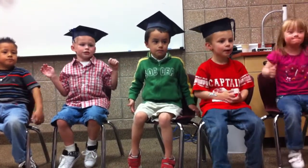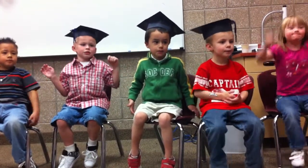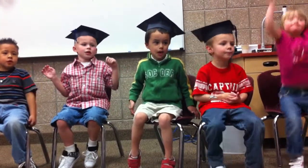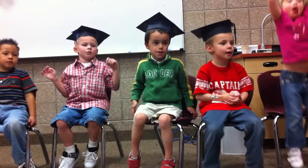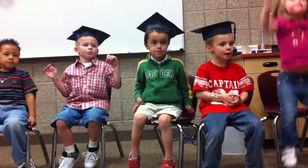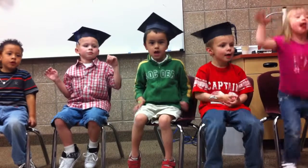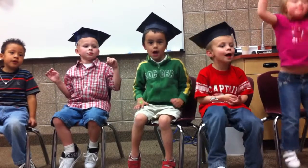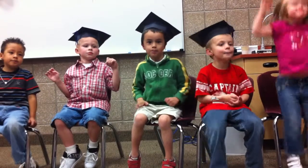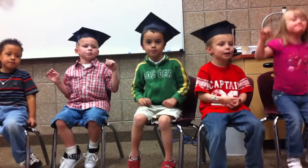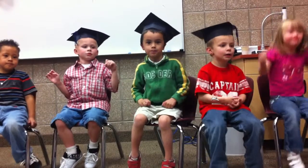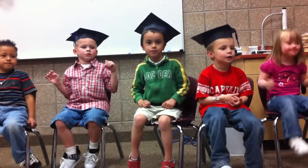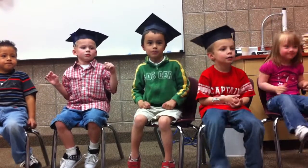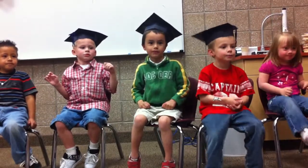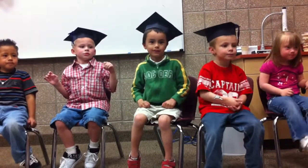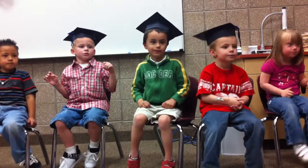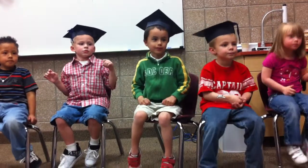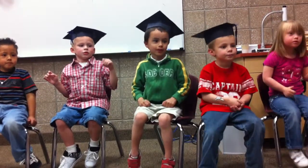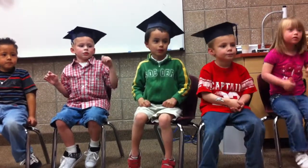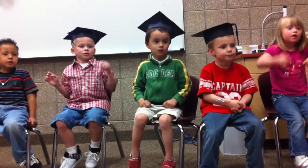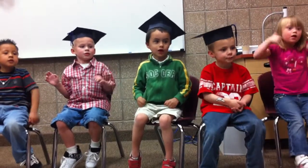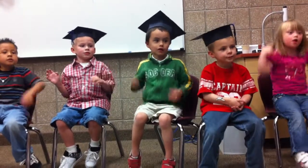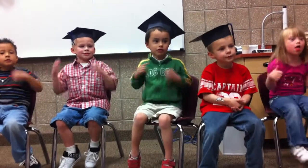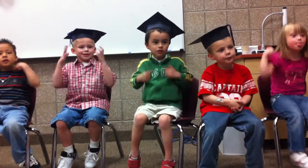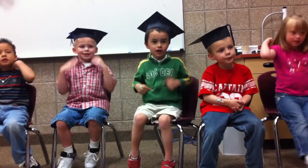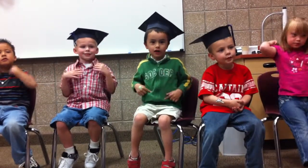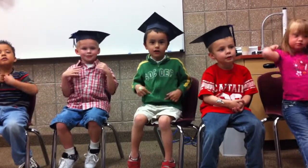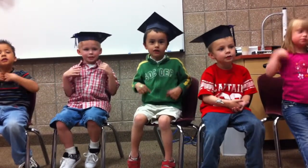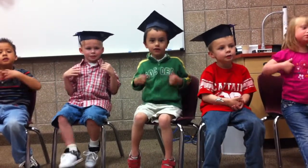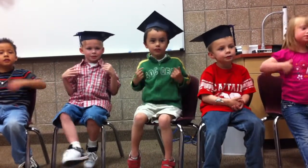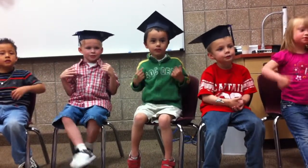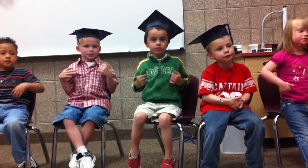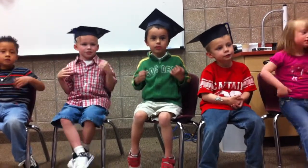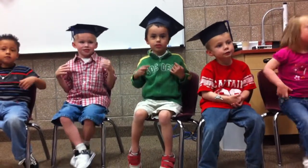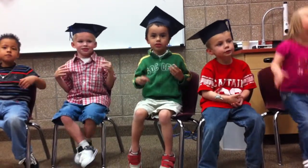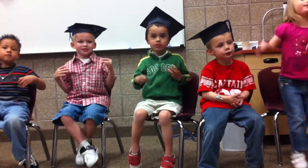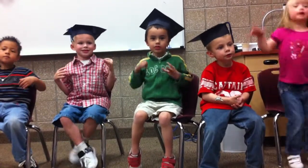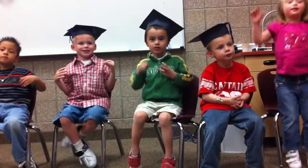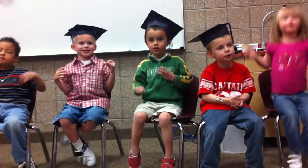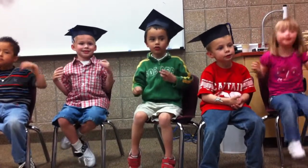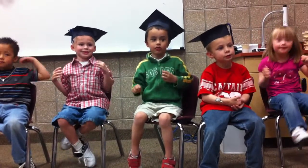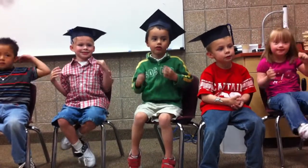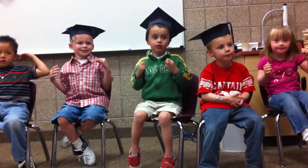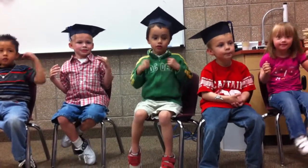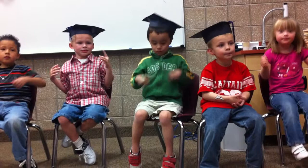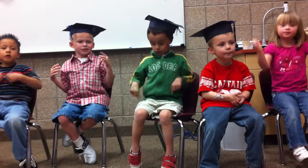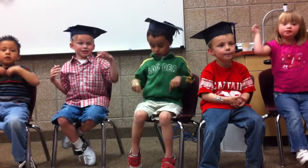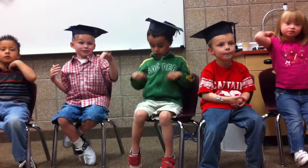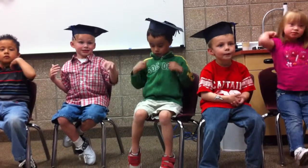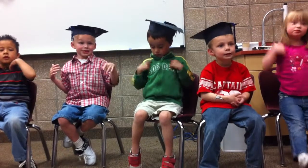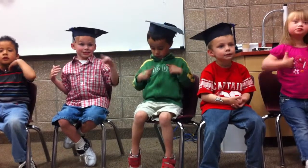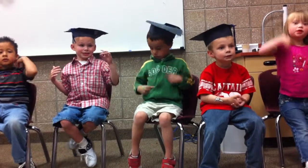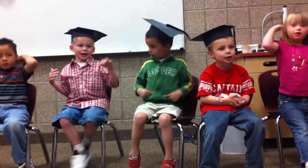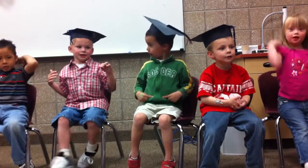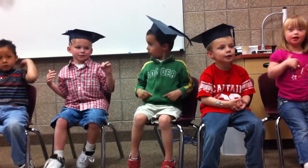m-m-m. Necklace, necklace, m-m-m. Necklace, necklace,